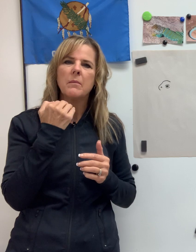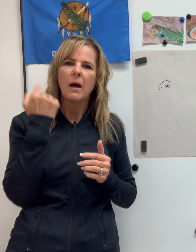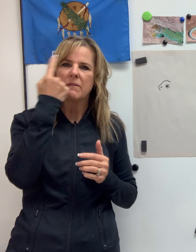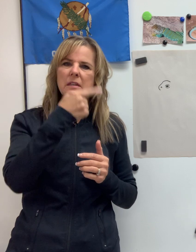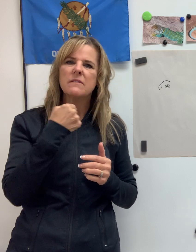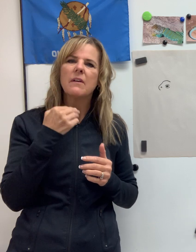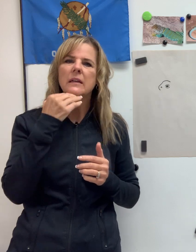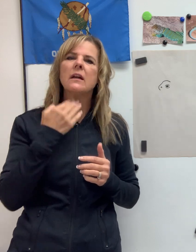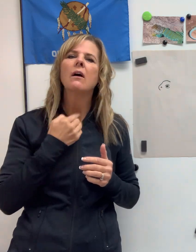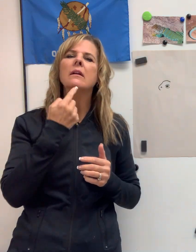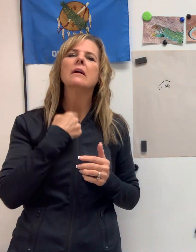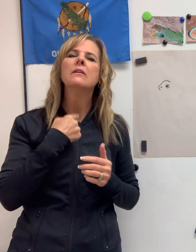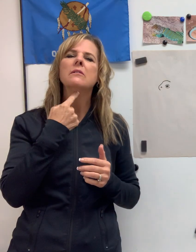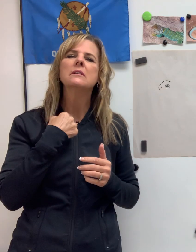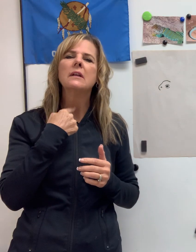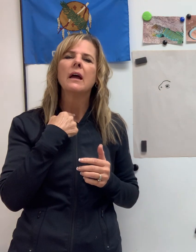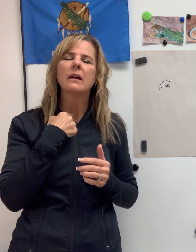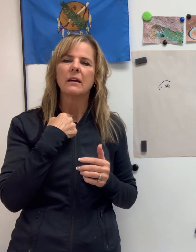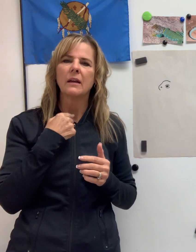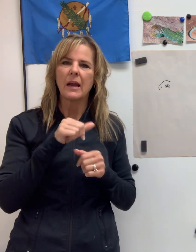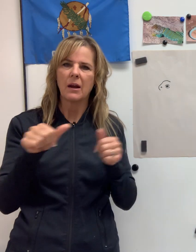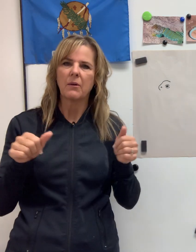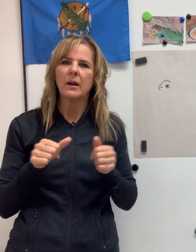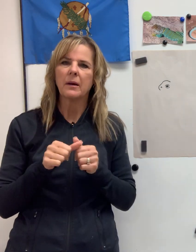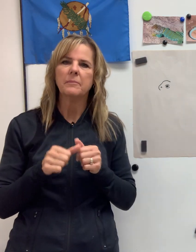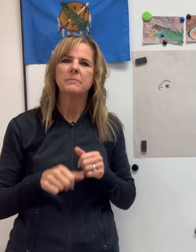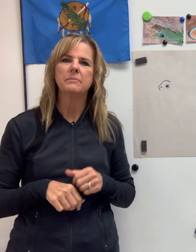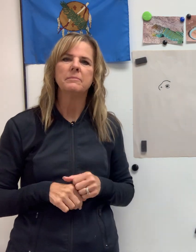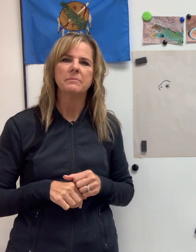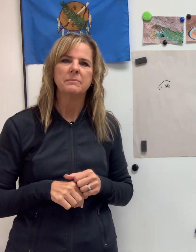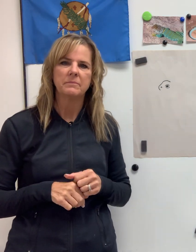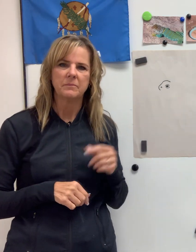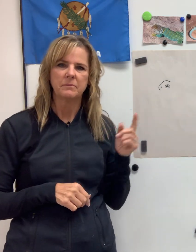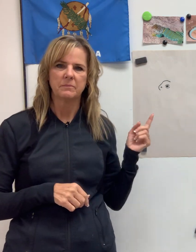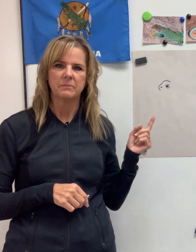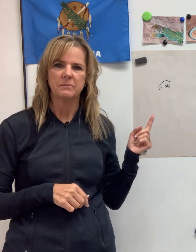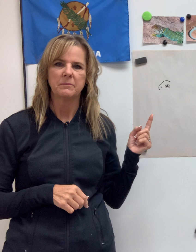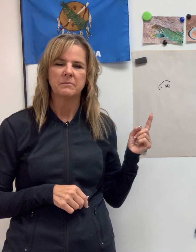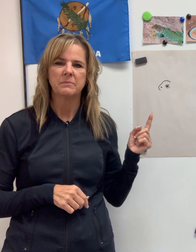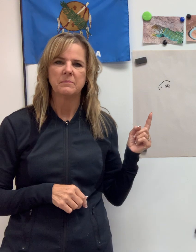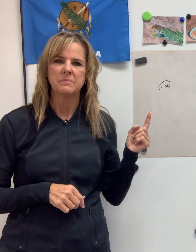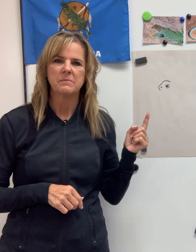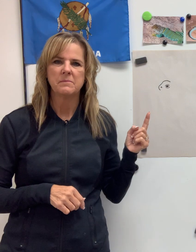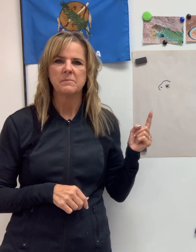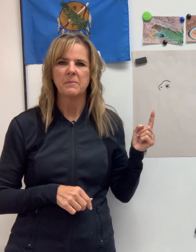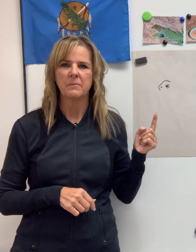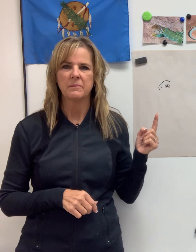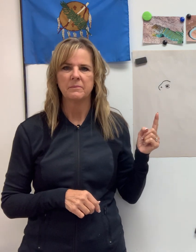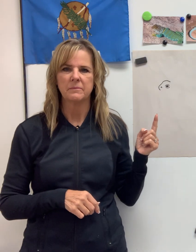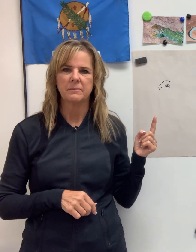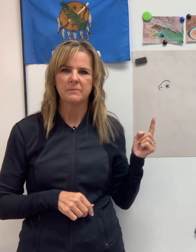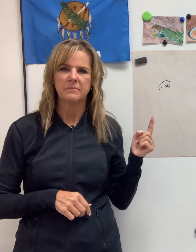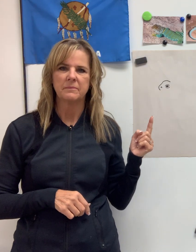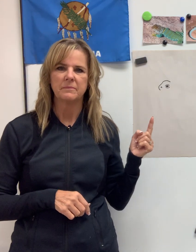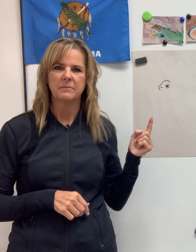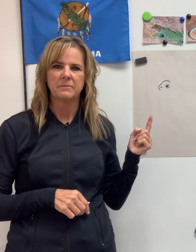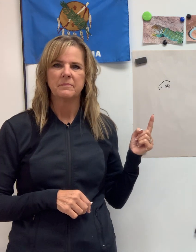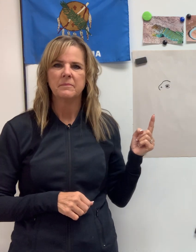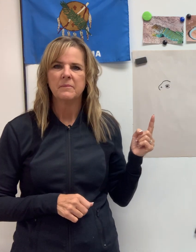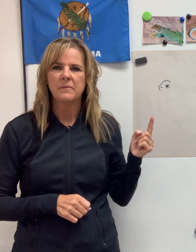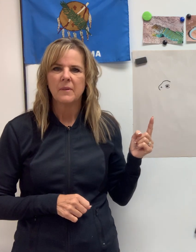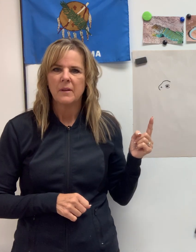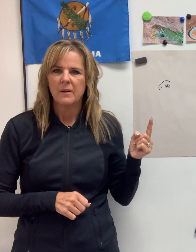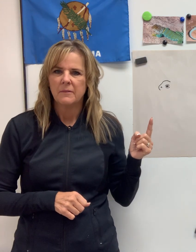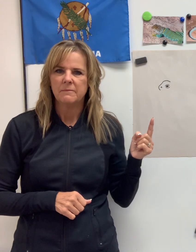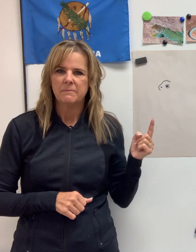on down to his neck. So I'm gonna go ahead and slant it. Wherever we stopped that curve line in the front, I'm gonna slant